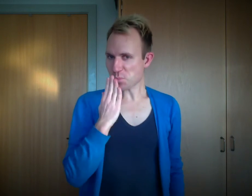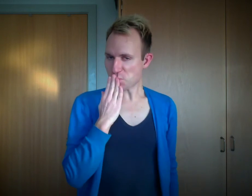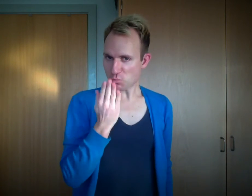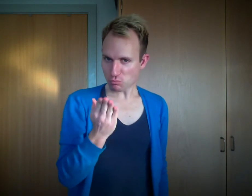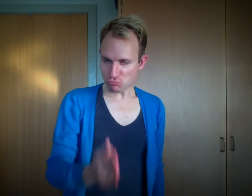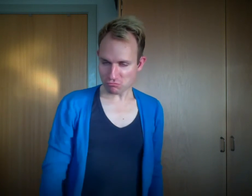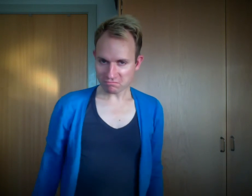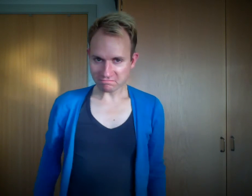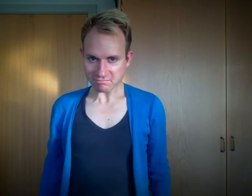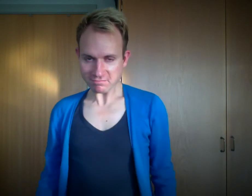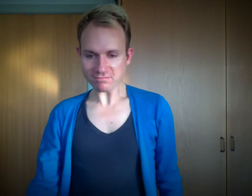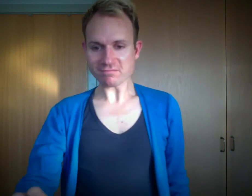Thank you.